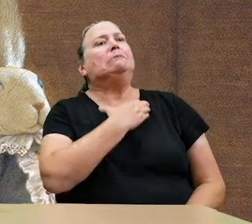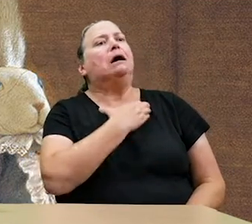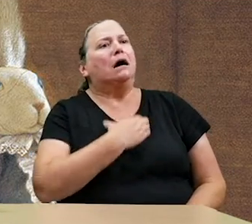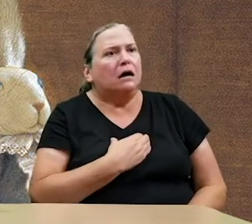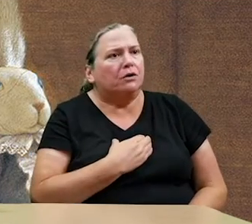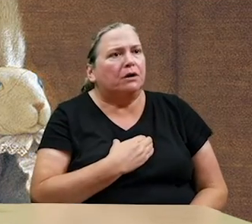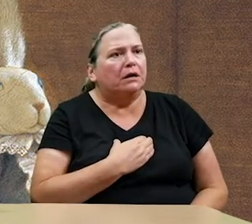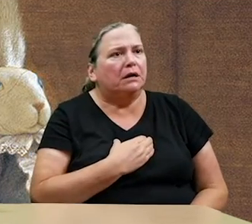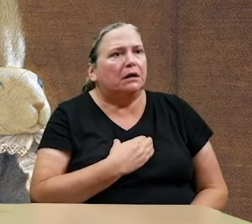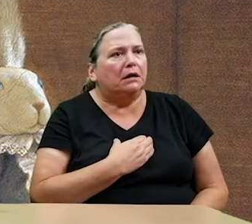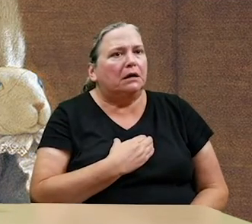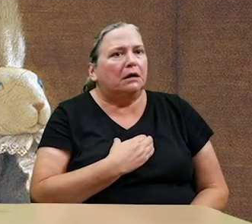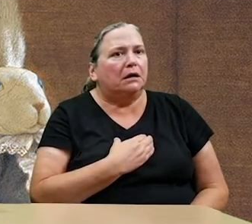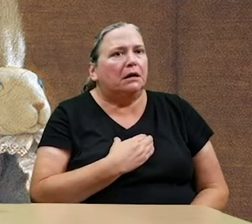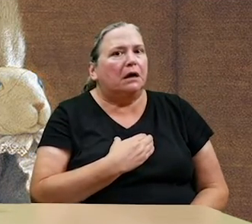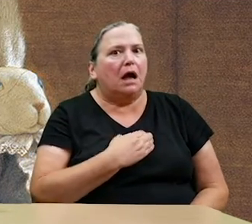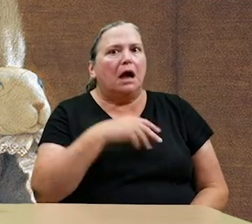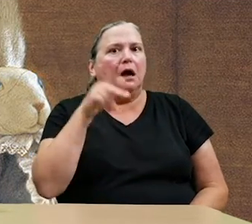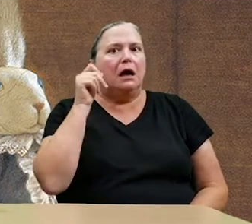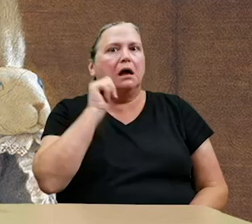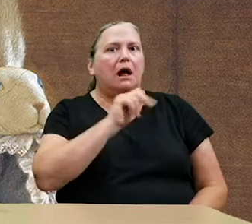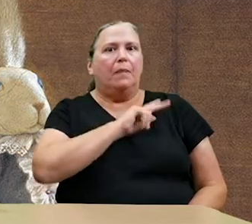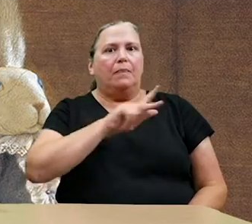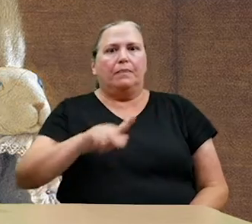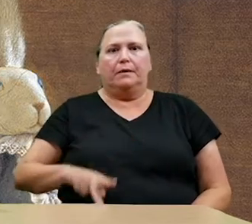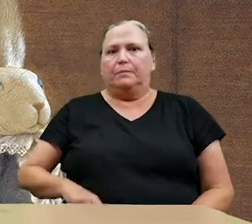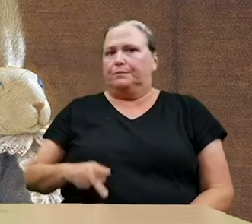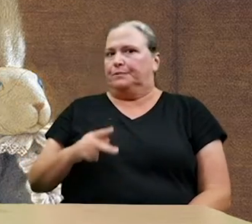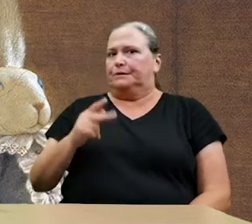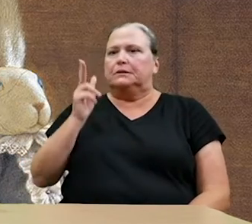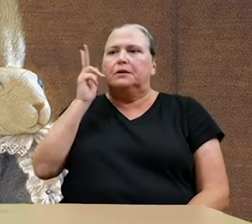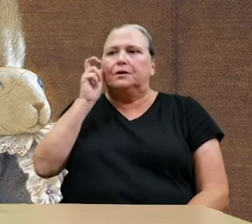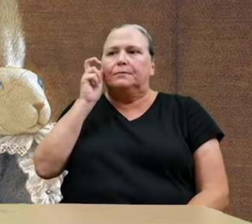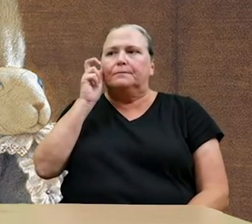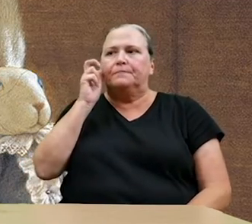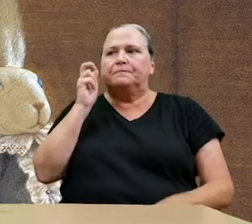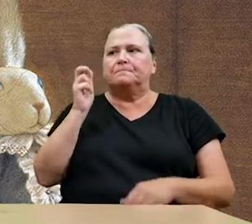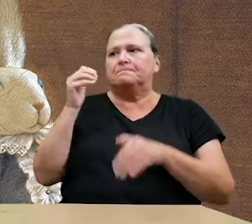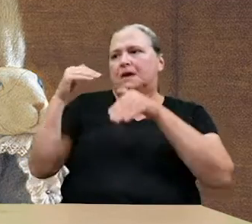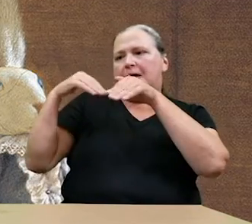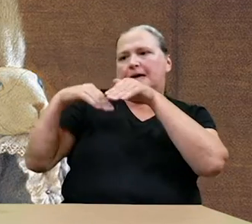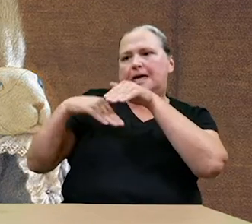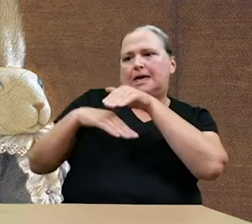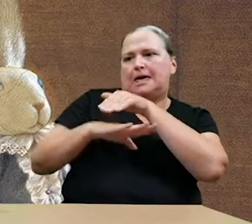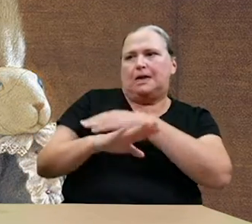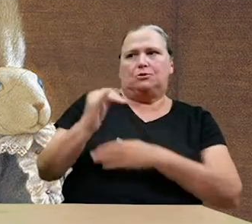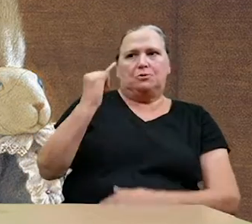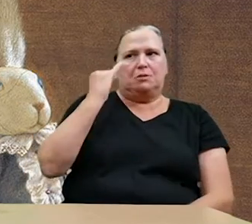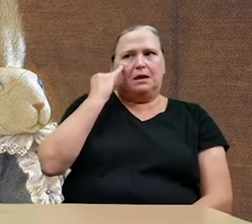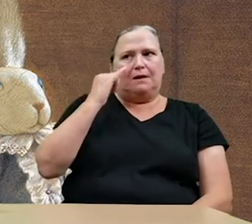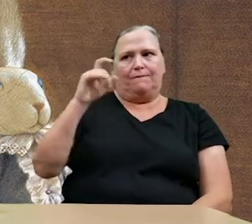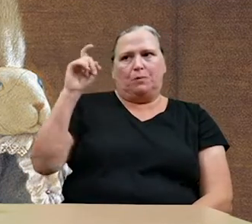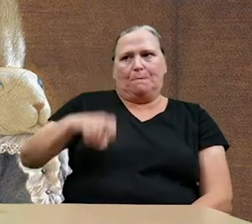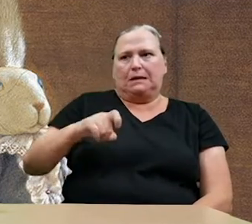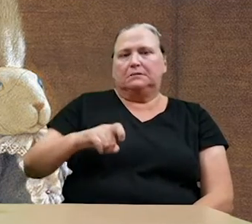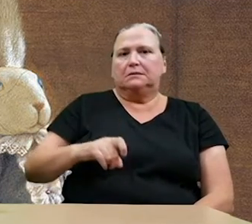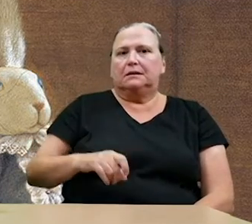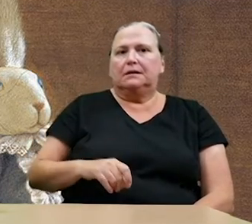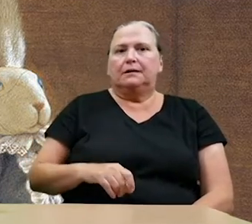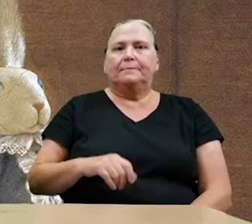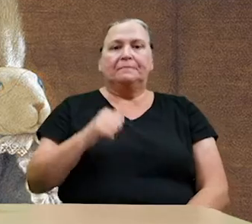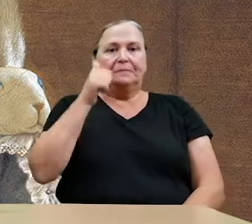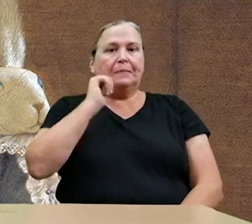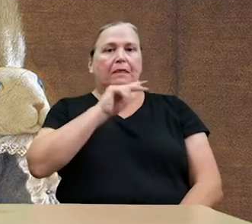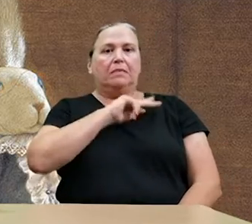voice answered her. The voice said, enter if you must. The princess entered, and she saw